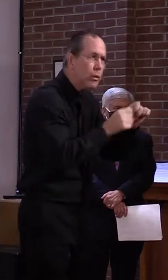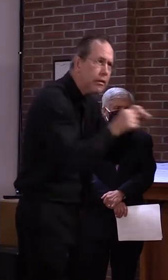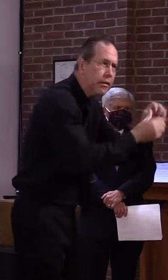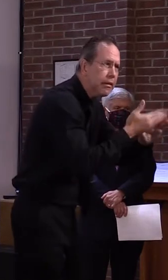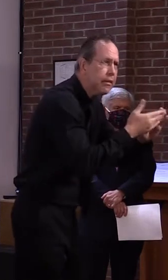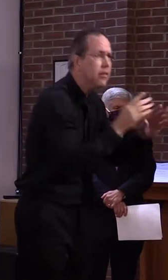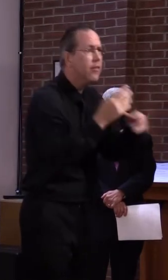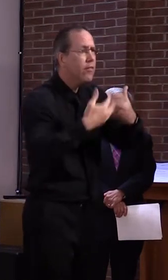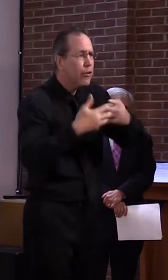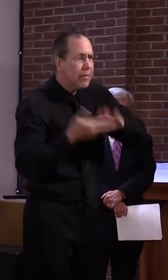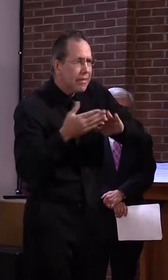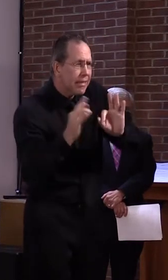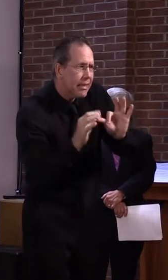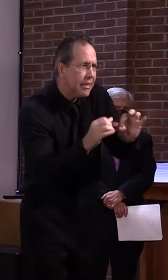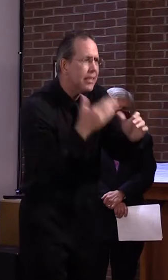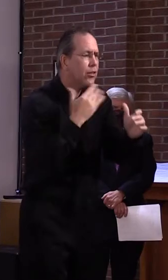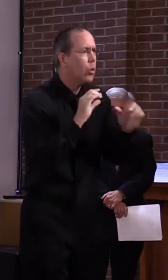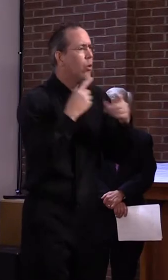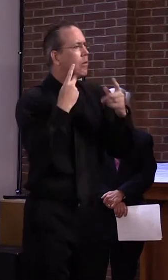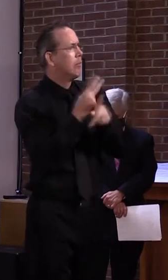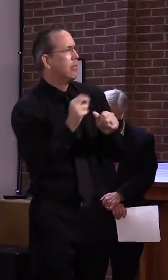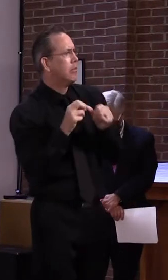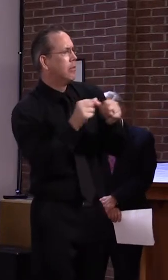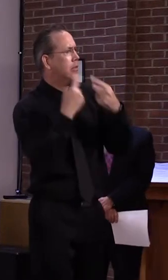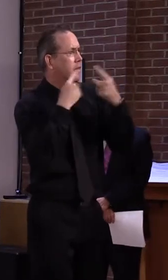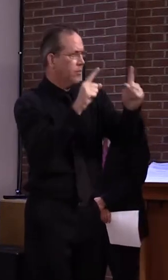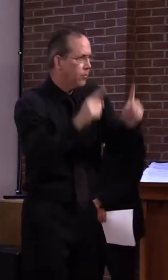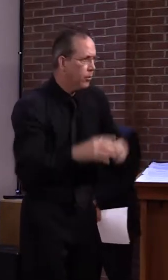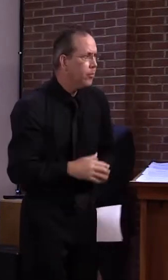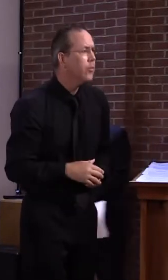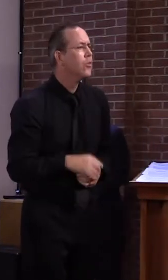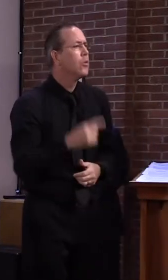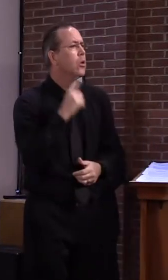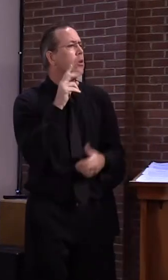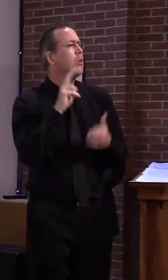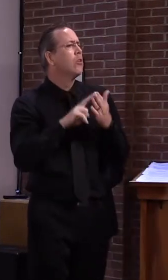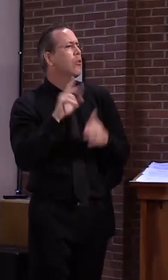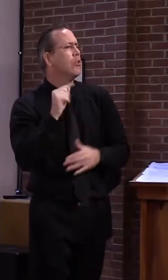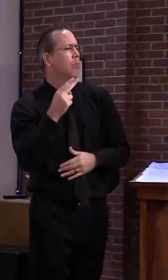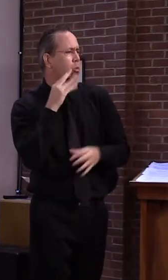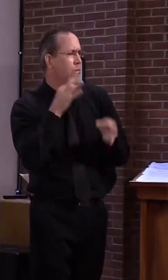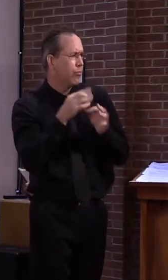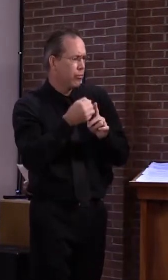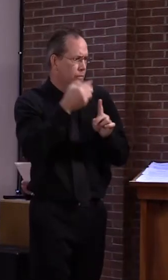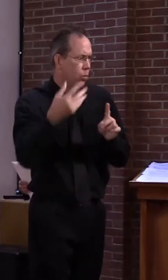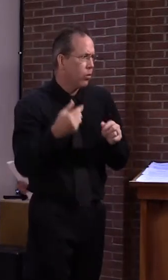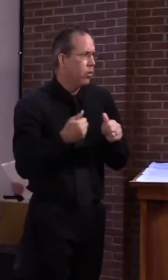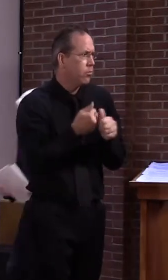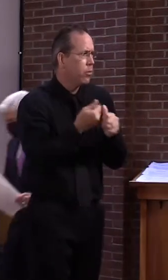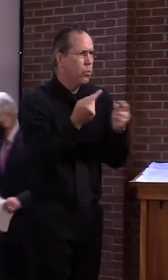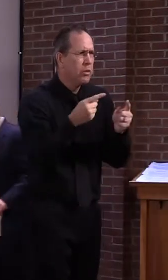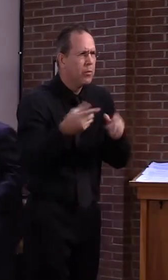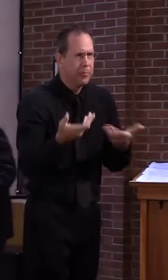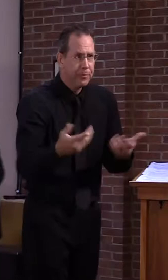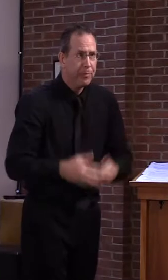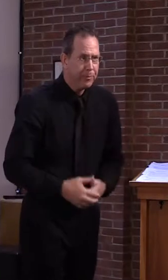ahead. Now I'll turn it over to Secretary Smith for his update.